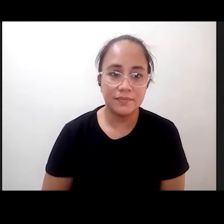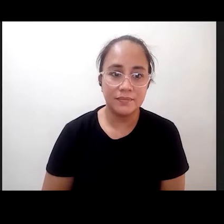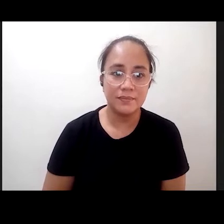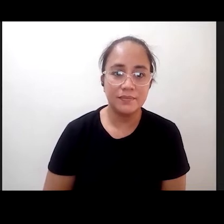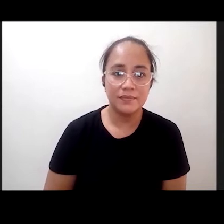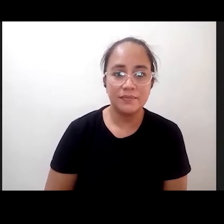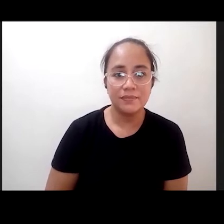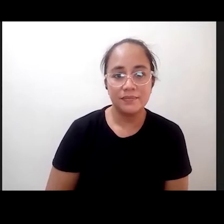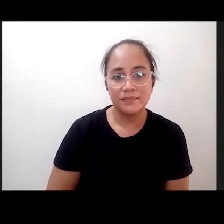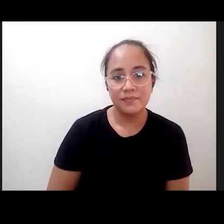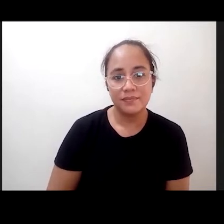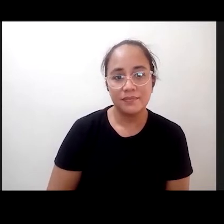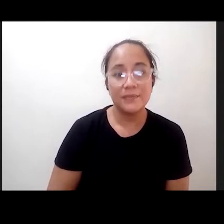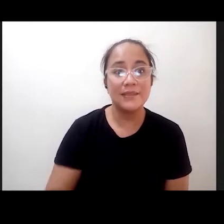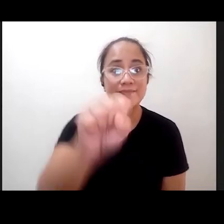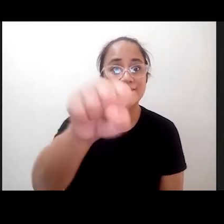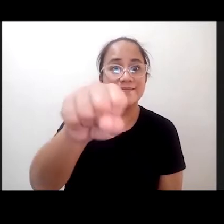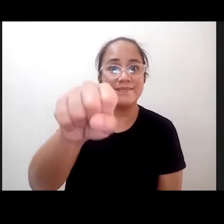yes.